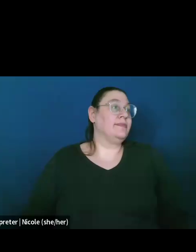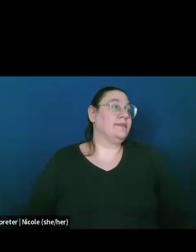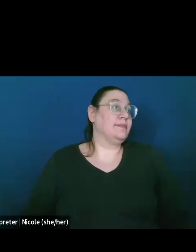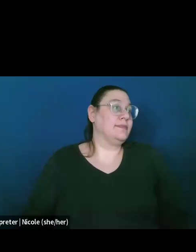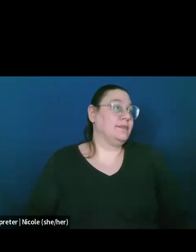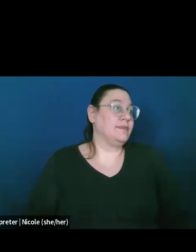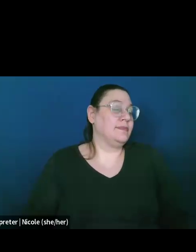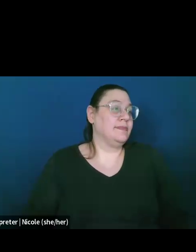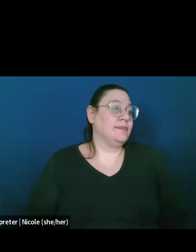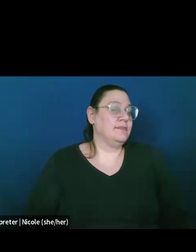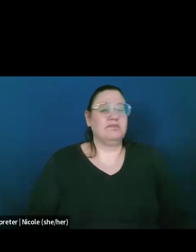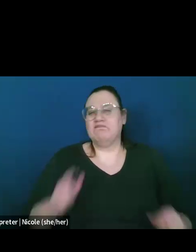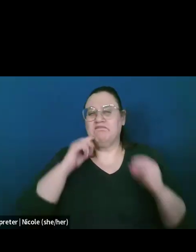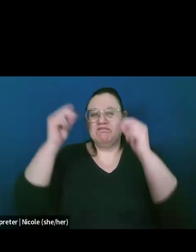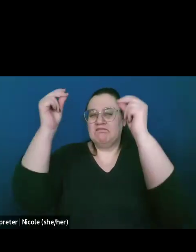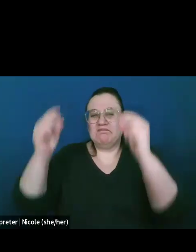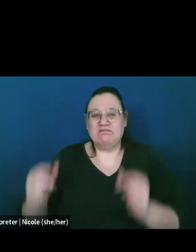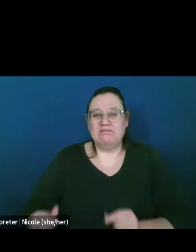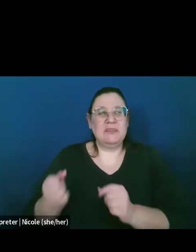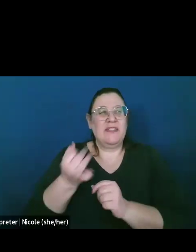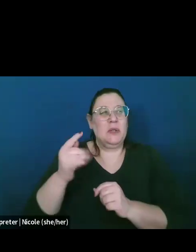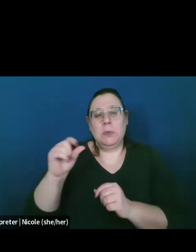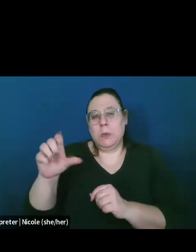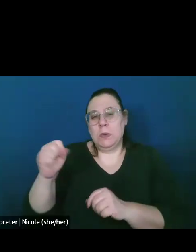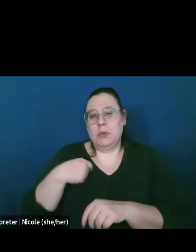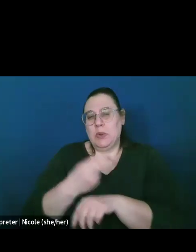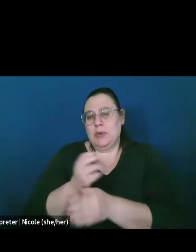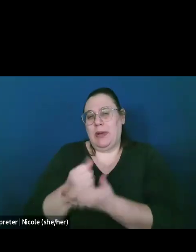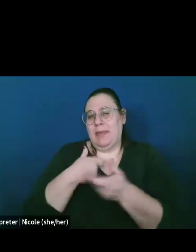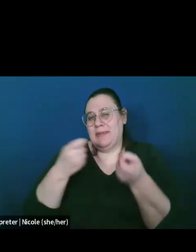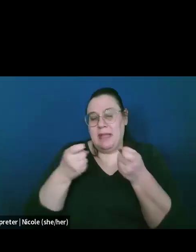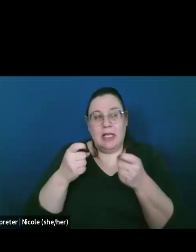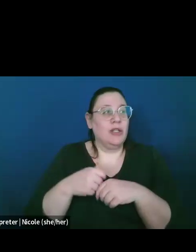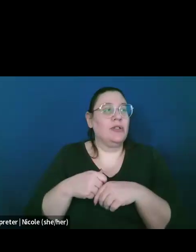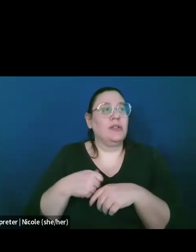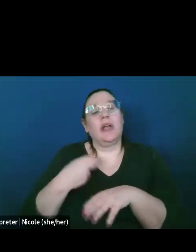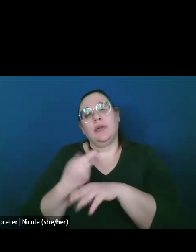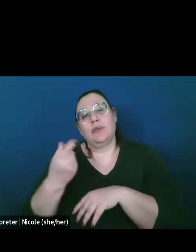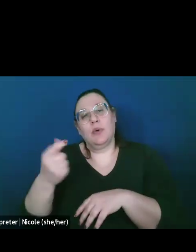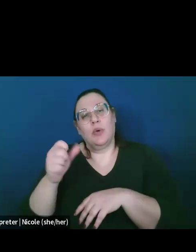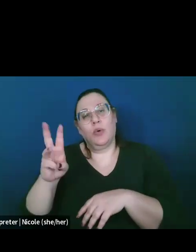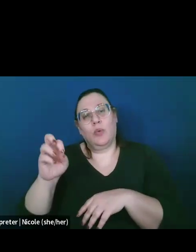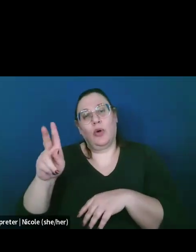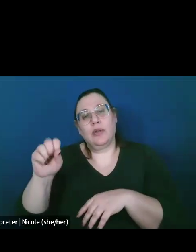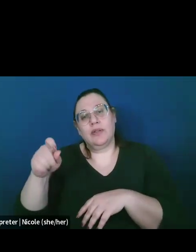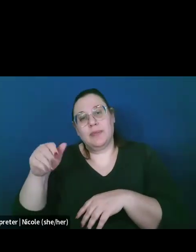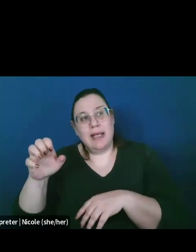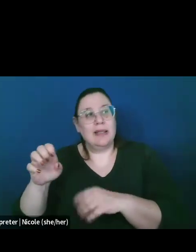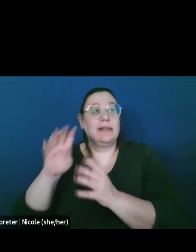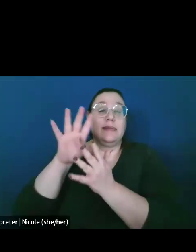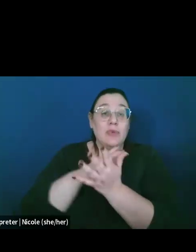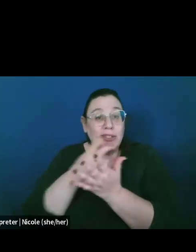And then just quickly running through some of the tools we use to help us manage. I use Google Workspace. I use a lot of spreadsheets. I